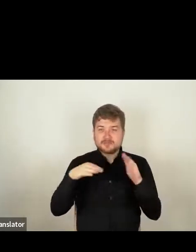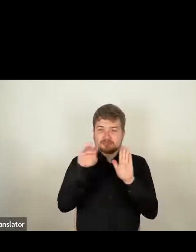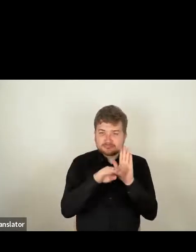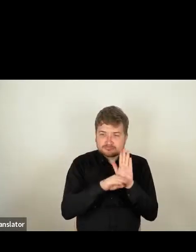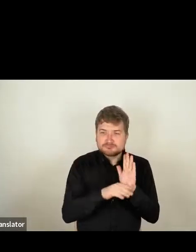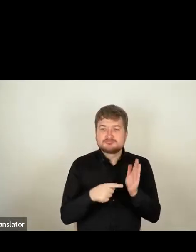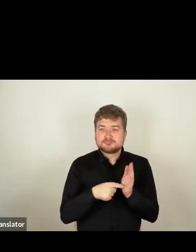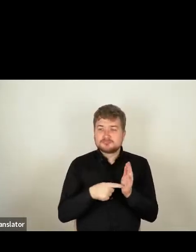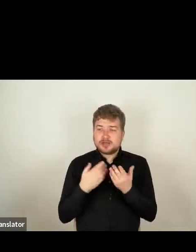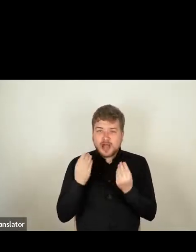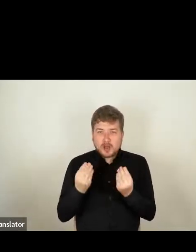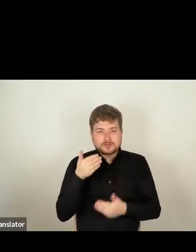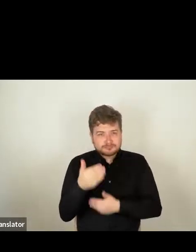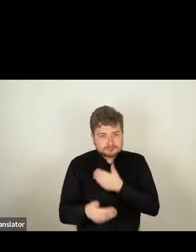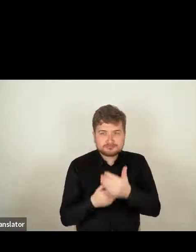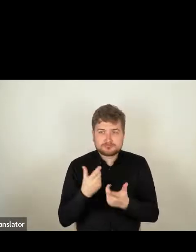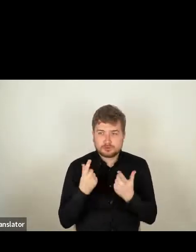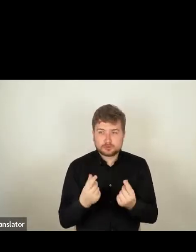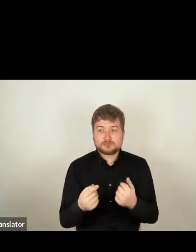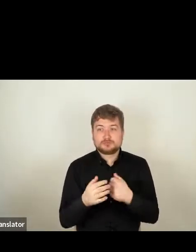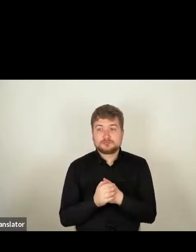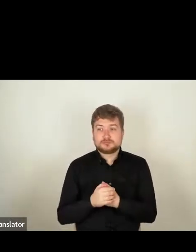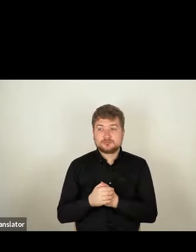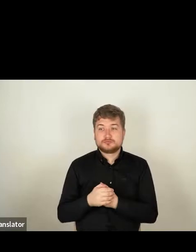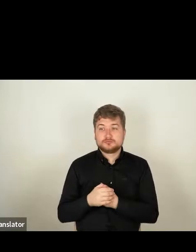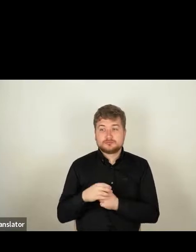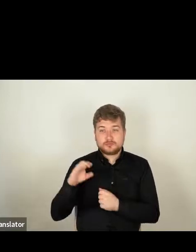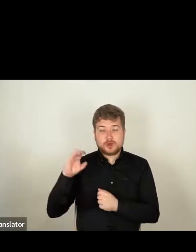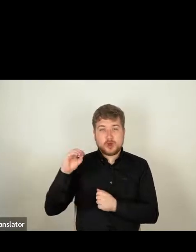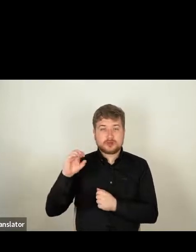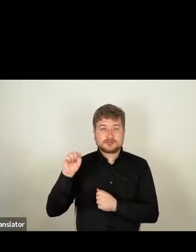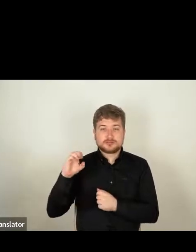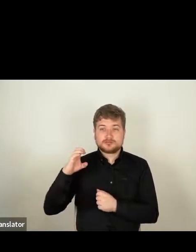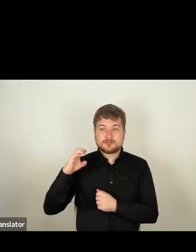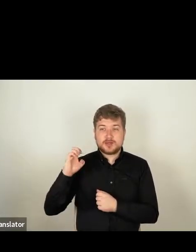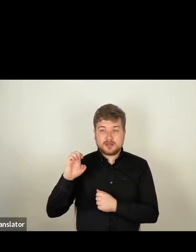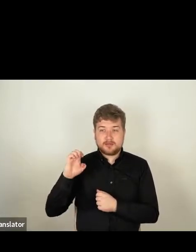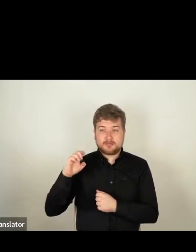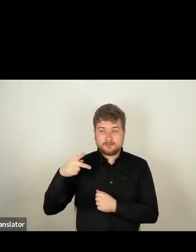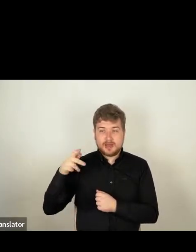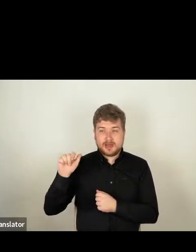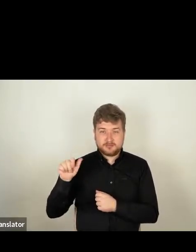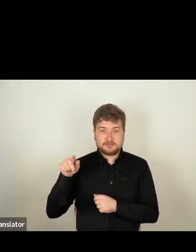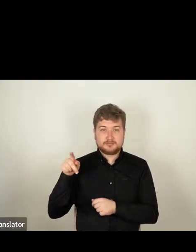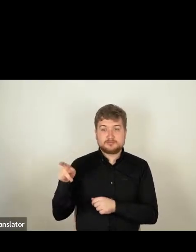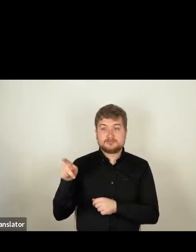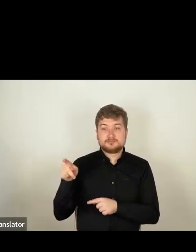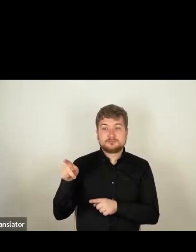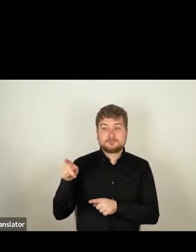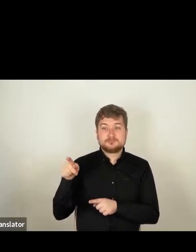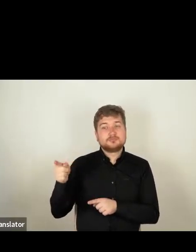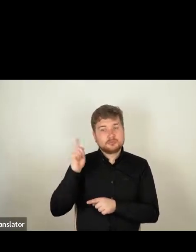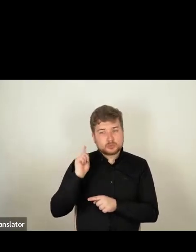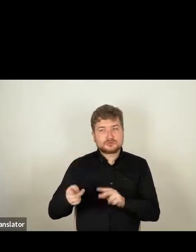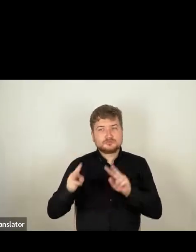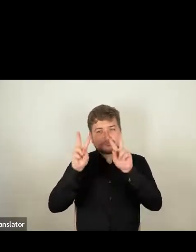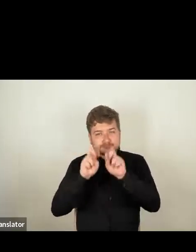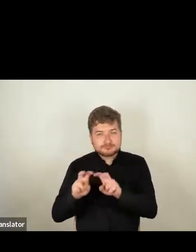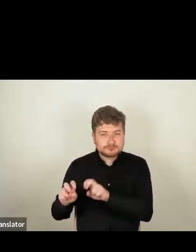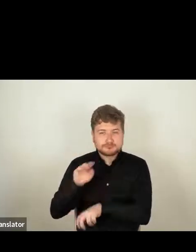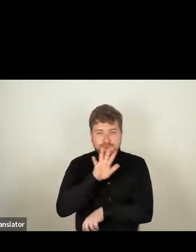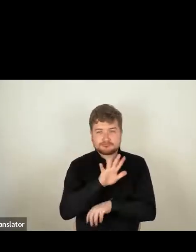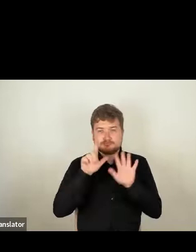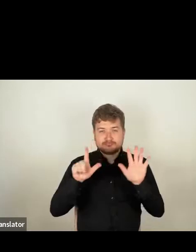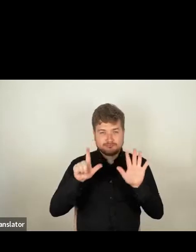the OSCPA has to move forward to start looking at our 57 nation states and seeing how